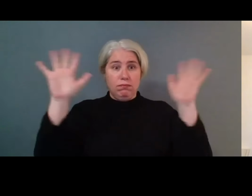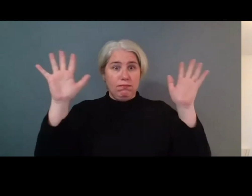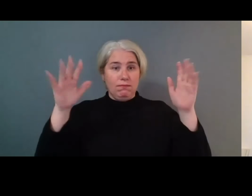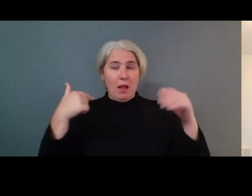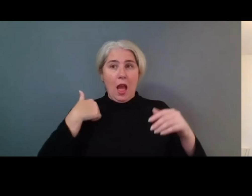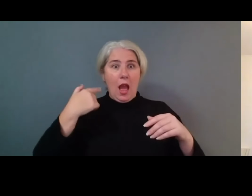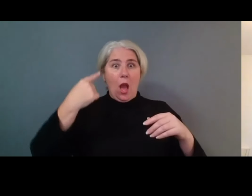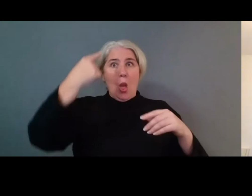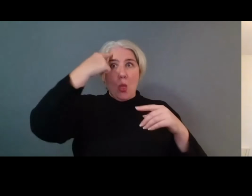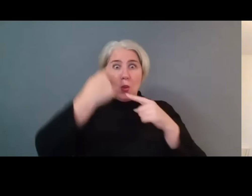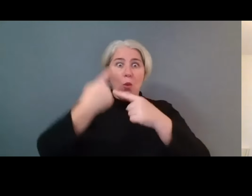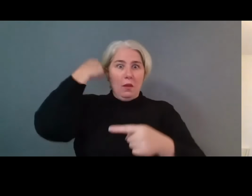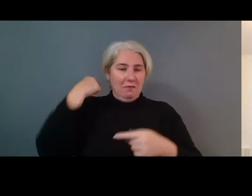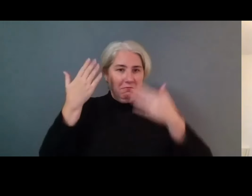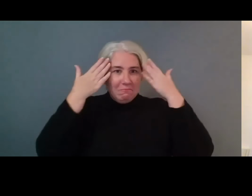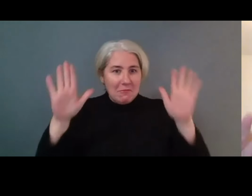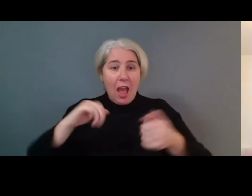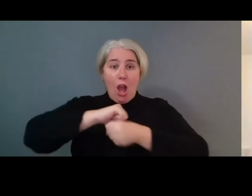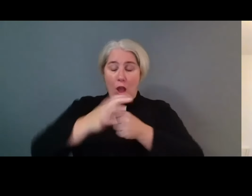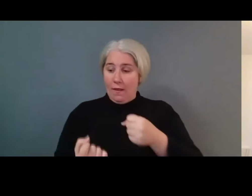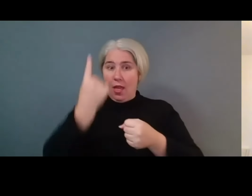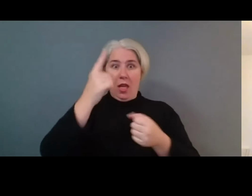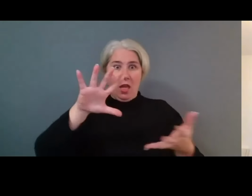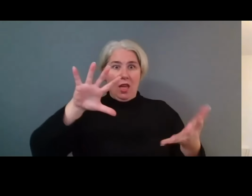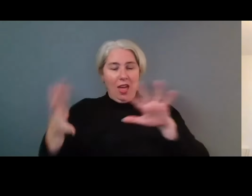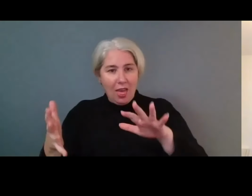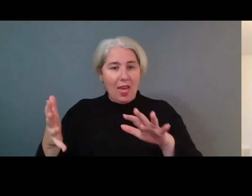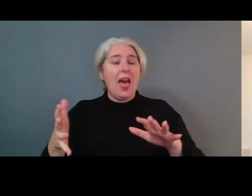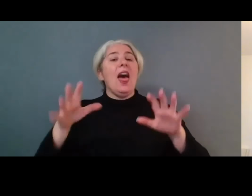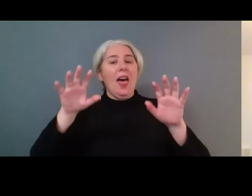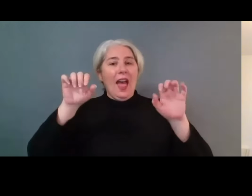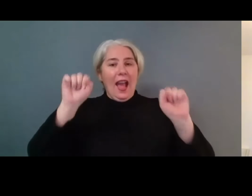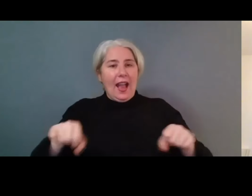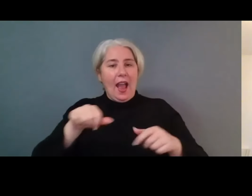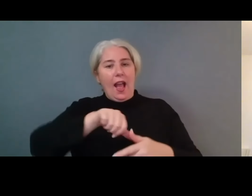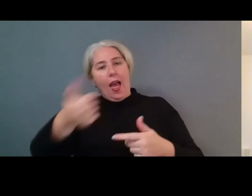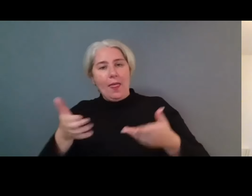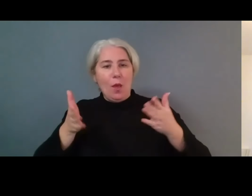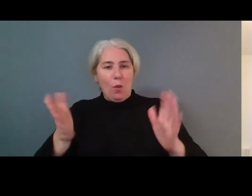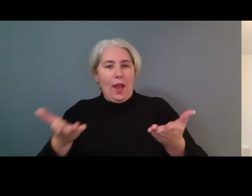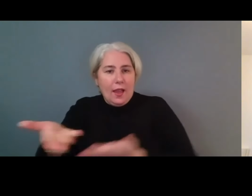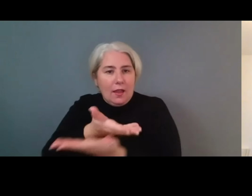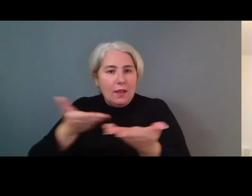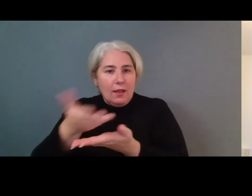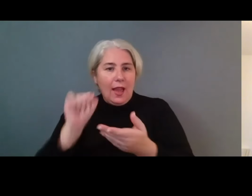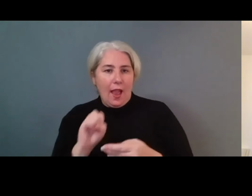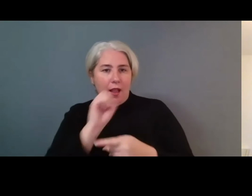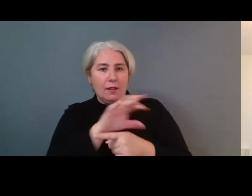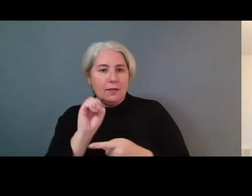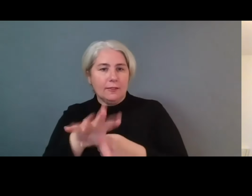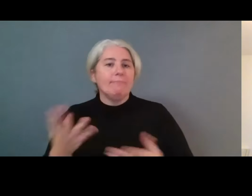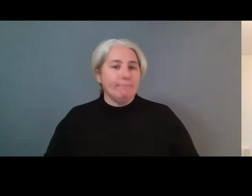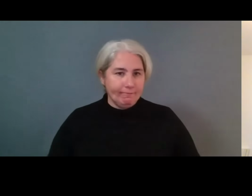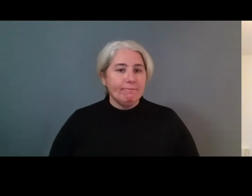last year. And I will mention a bit later an initiative that we had